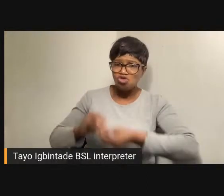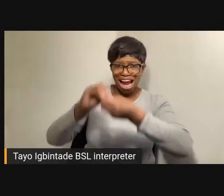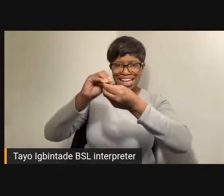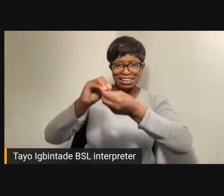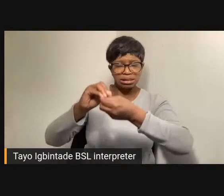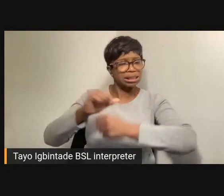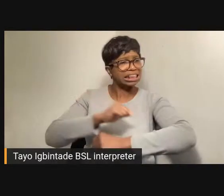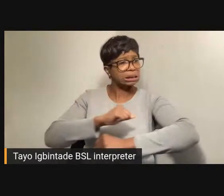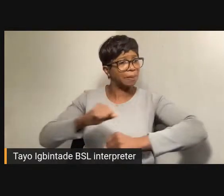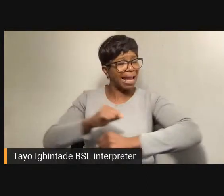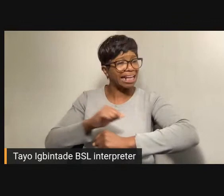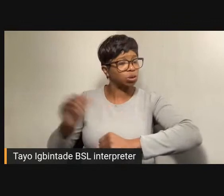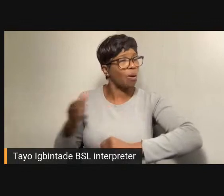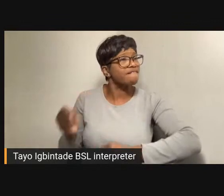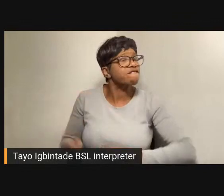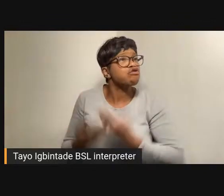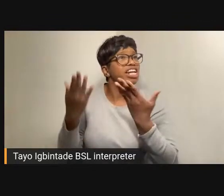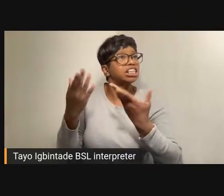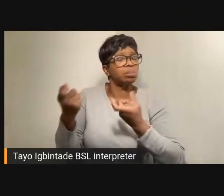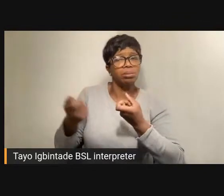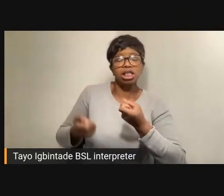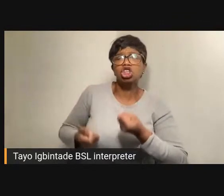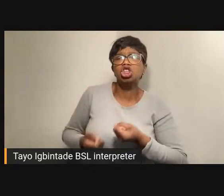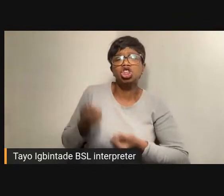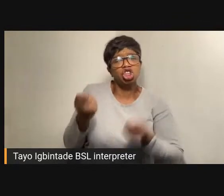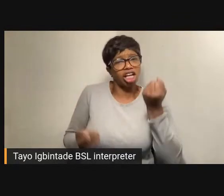where freedom and justice reign.